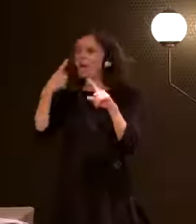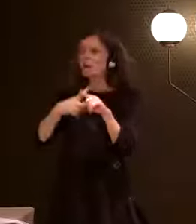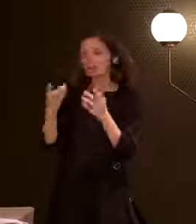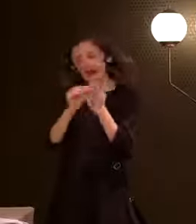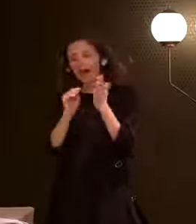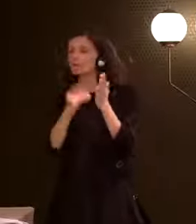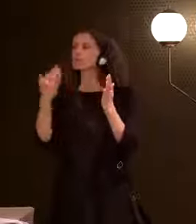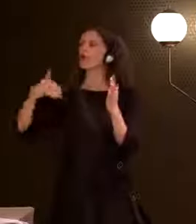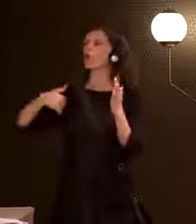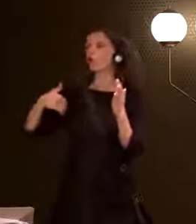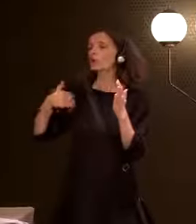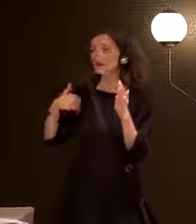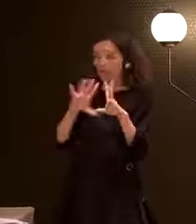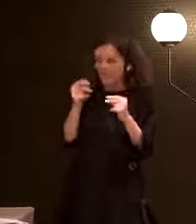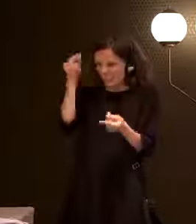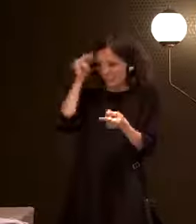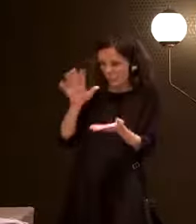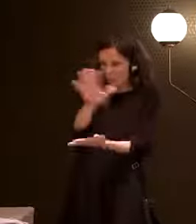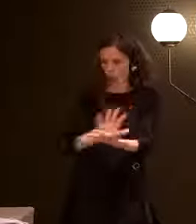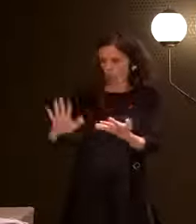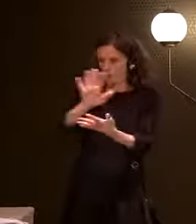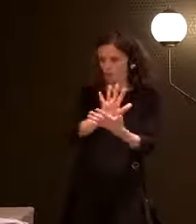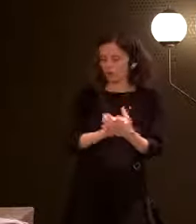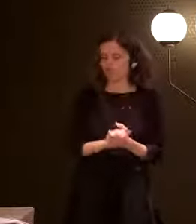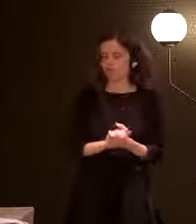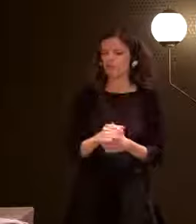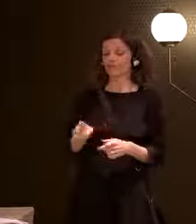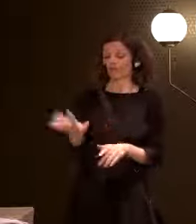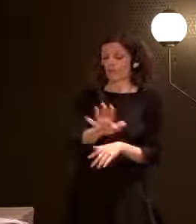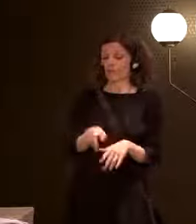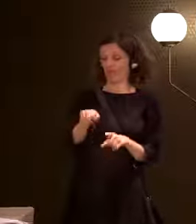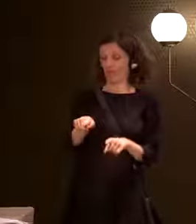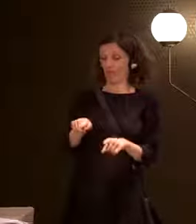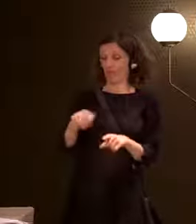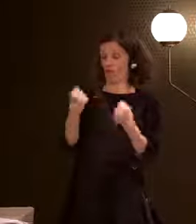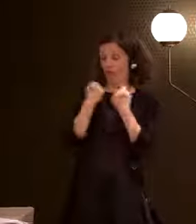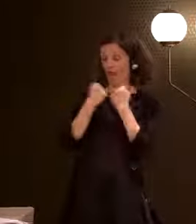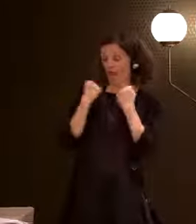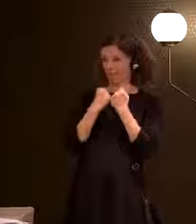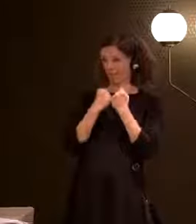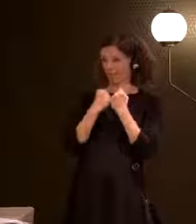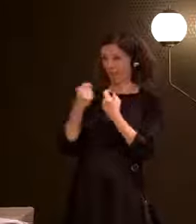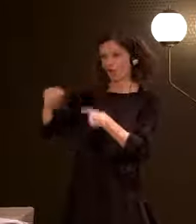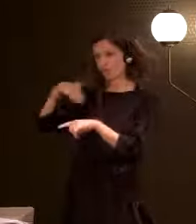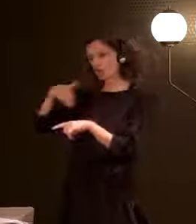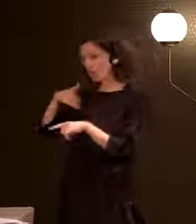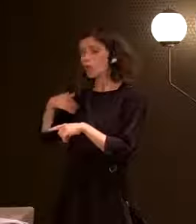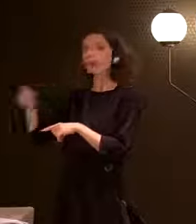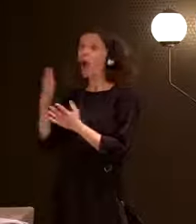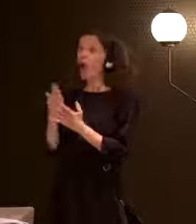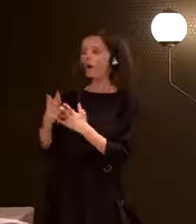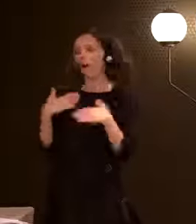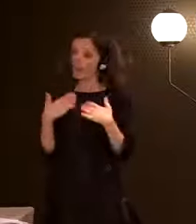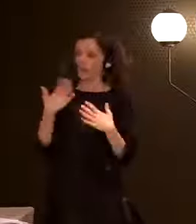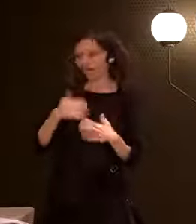This was an activity that students really enjoyed, and it was linked to maths. This is